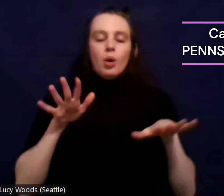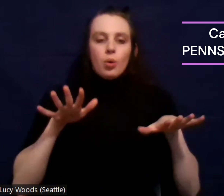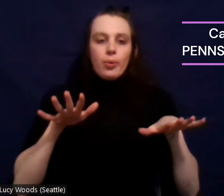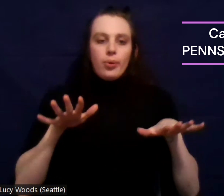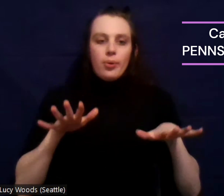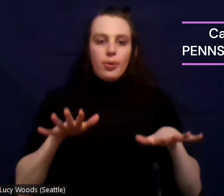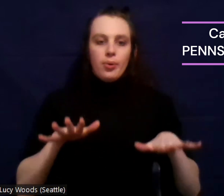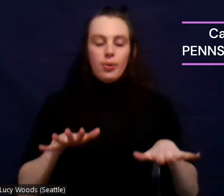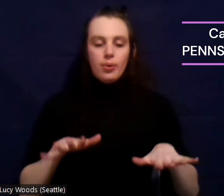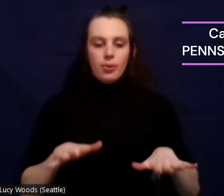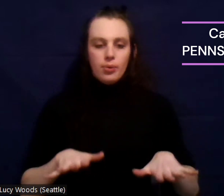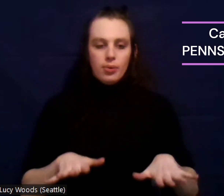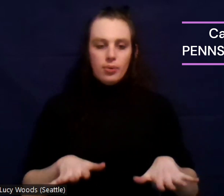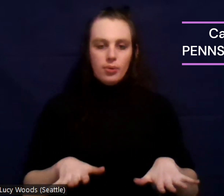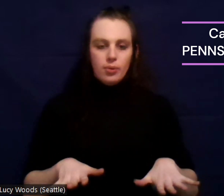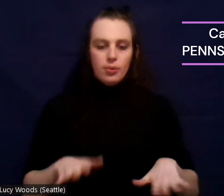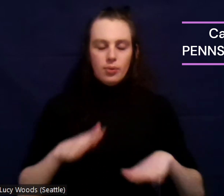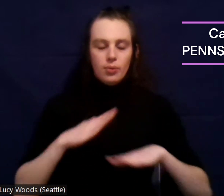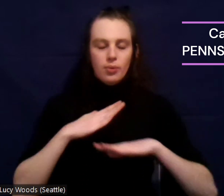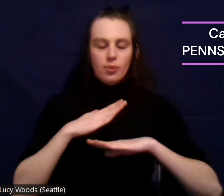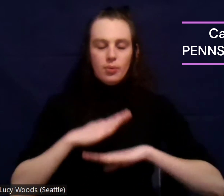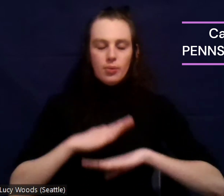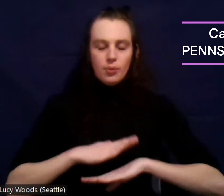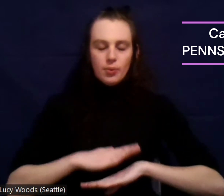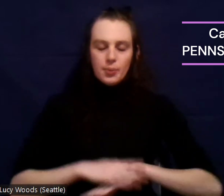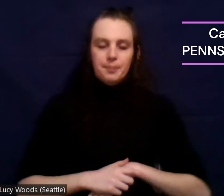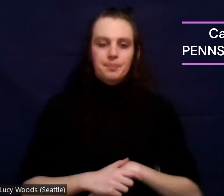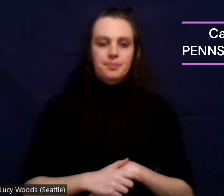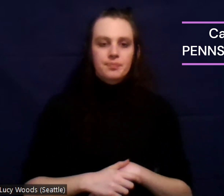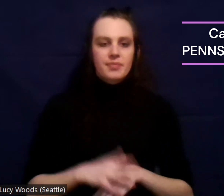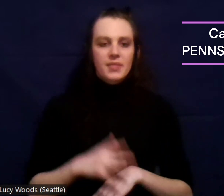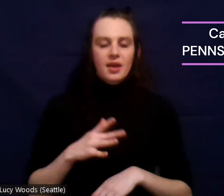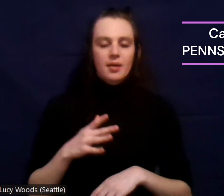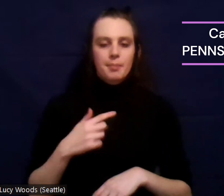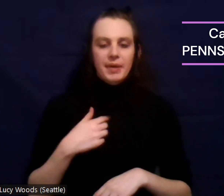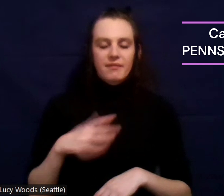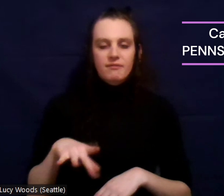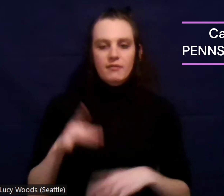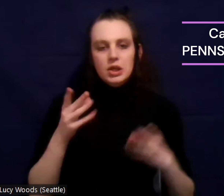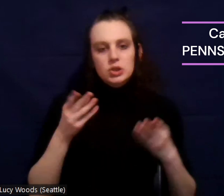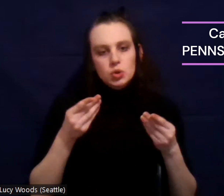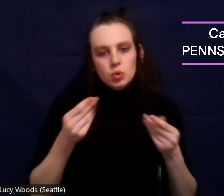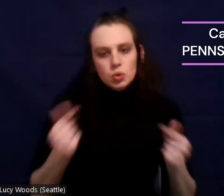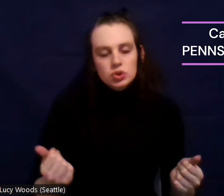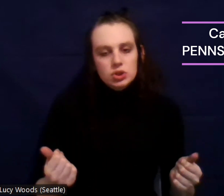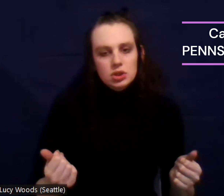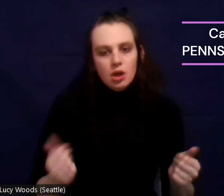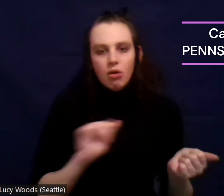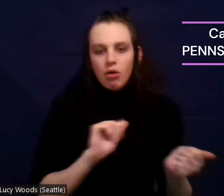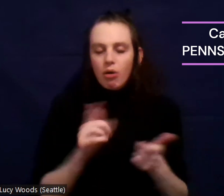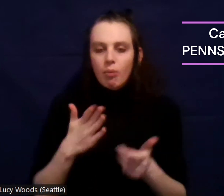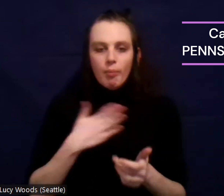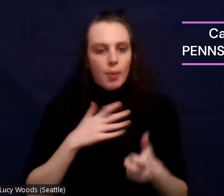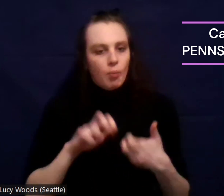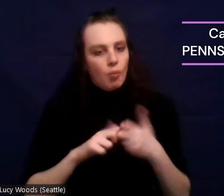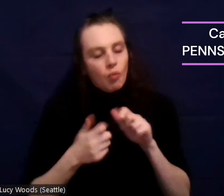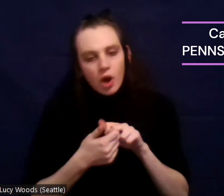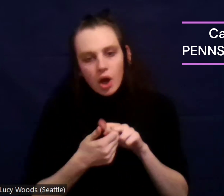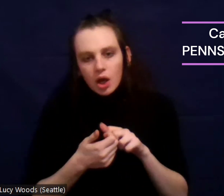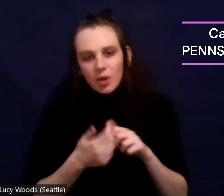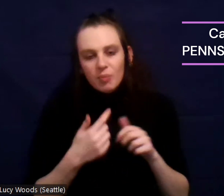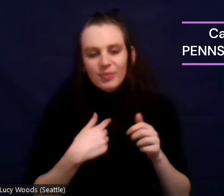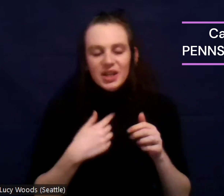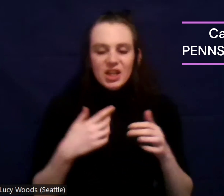relief, you know, that solution that I was looking for to like all of the like insecurities I was feeling, or like